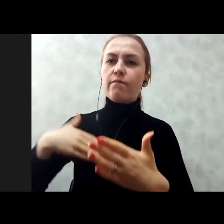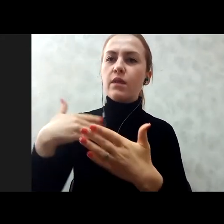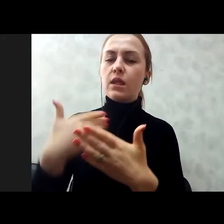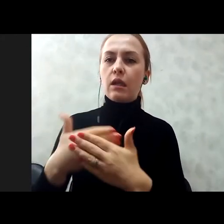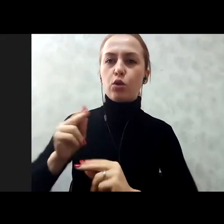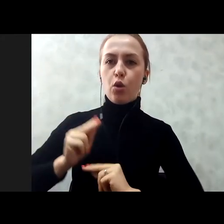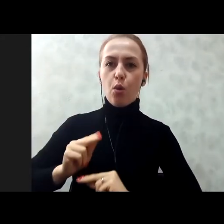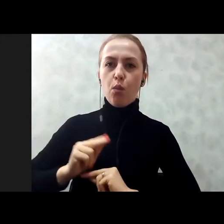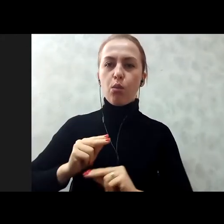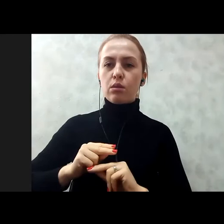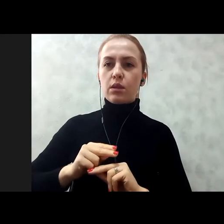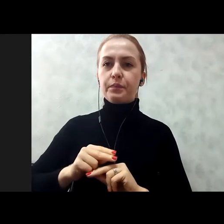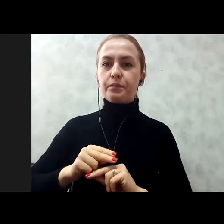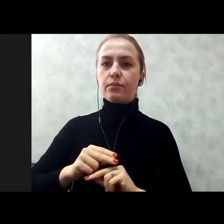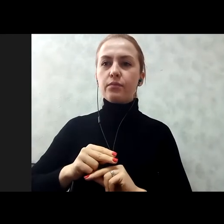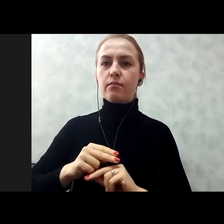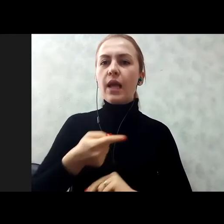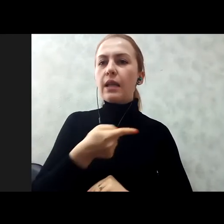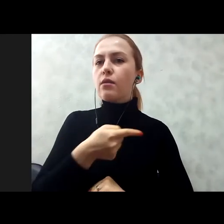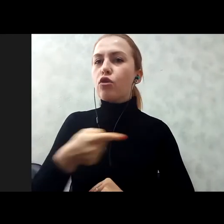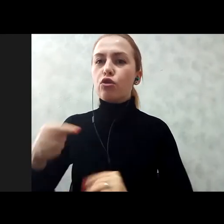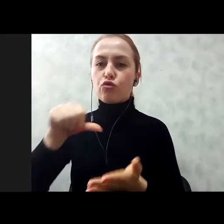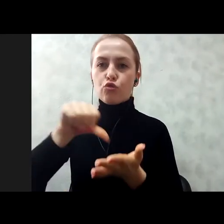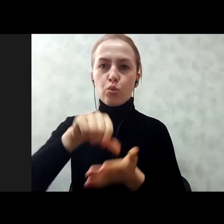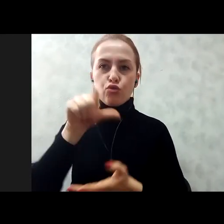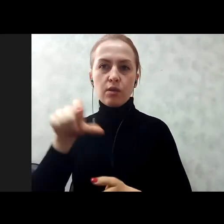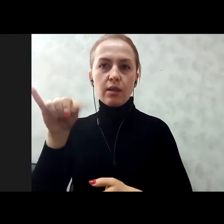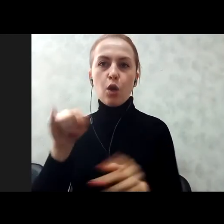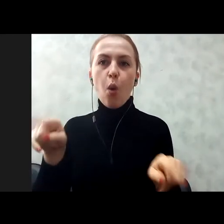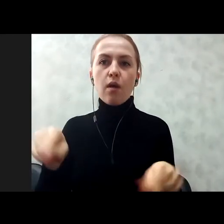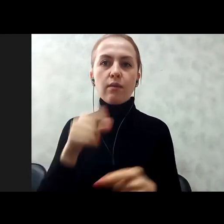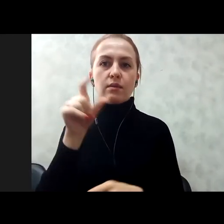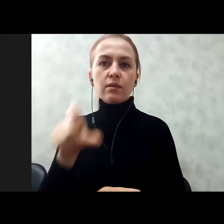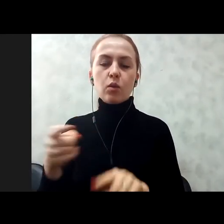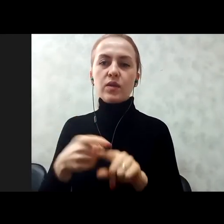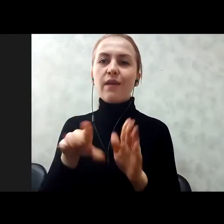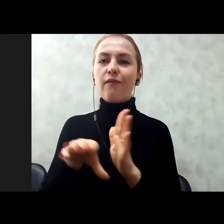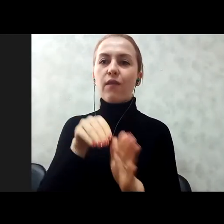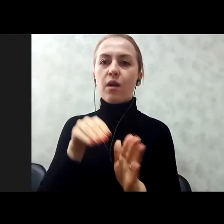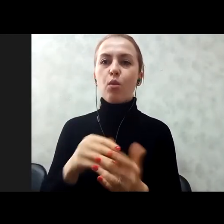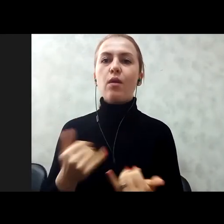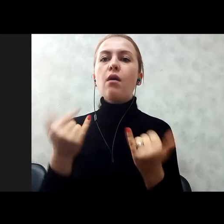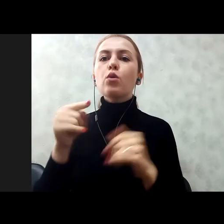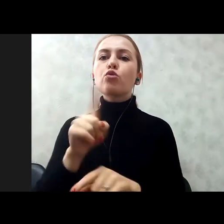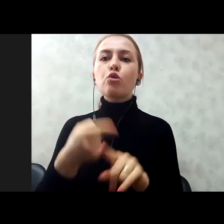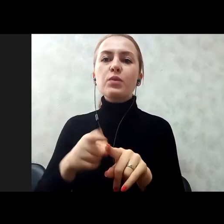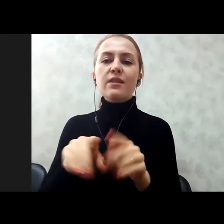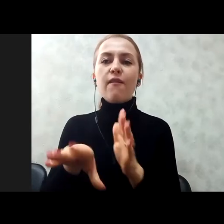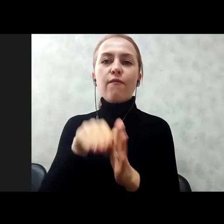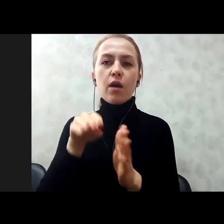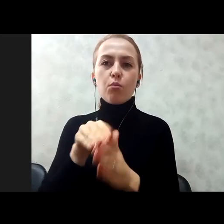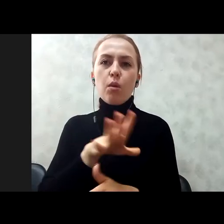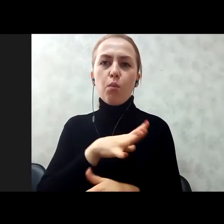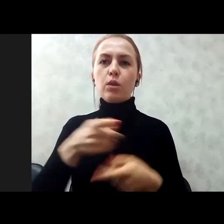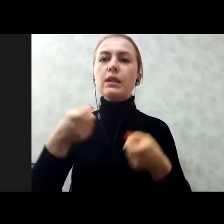Ukrainian people. To make this a truly epic election season, we, the electoral